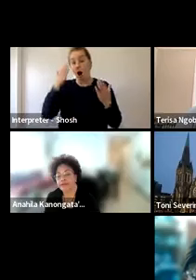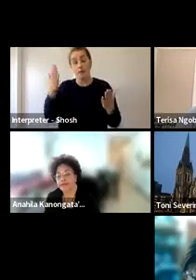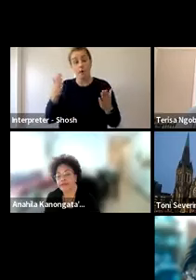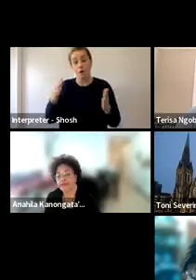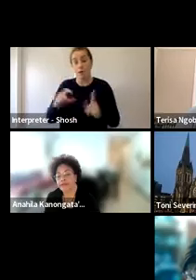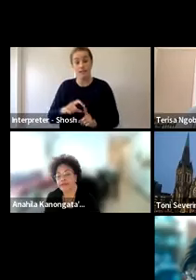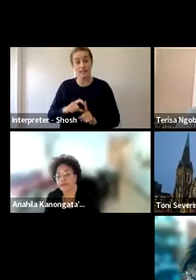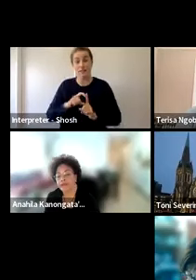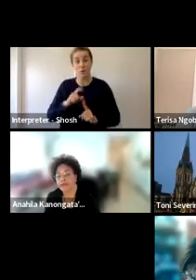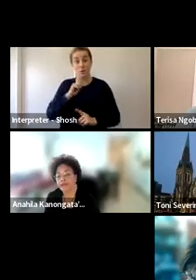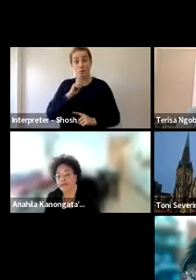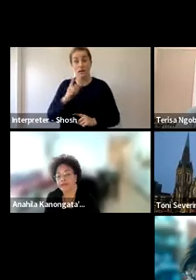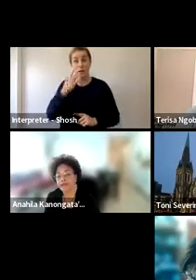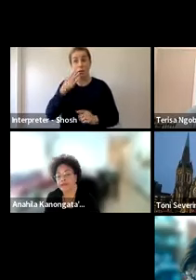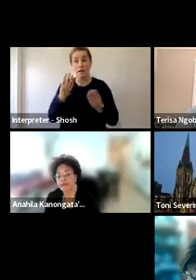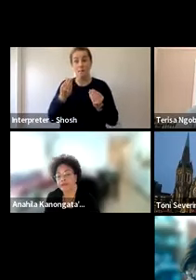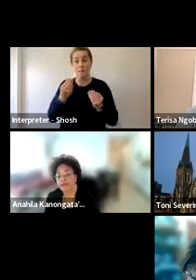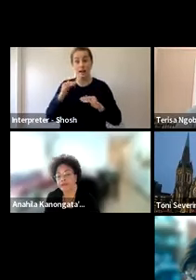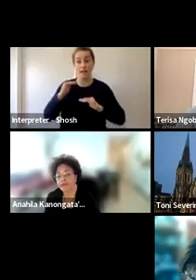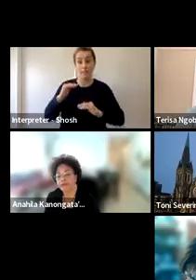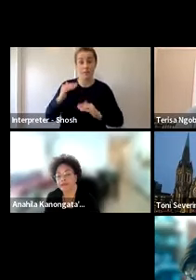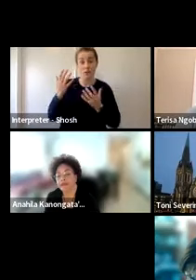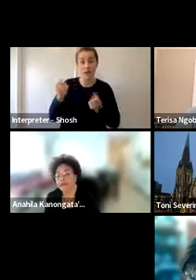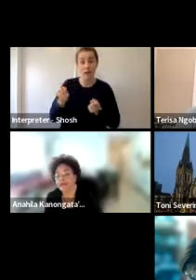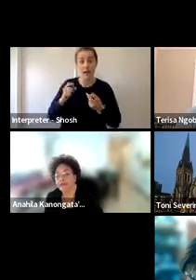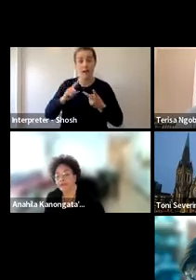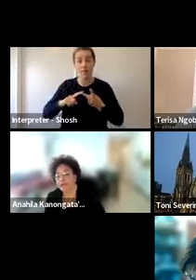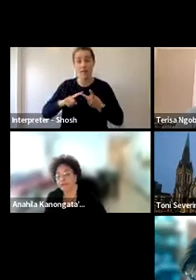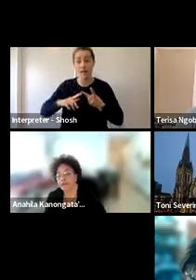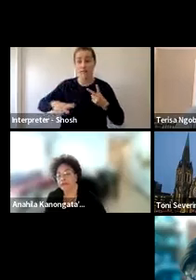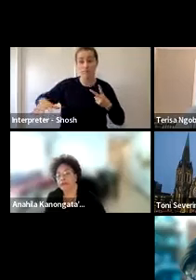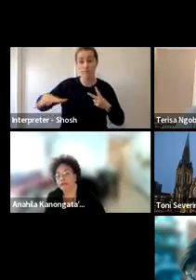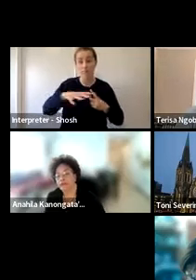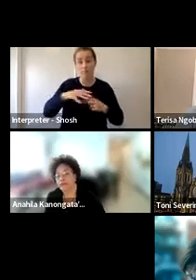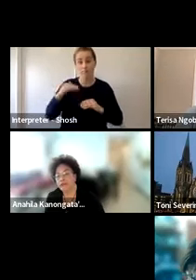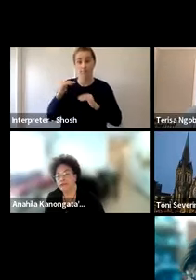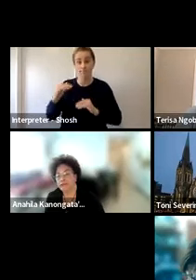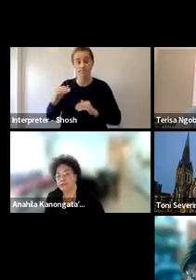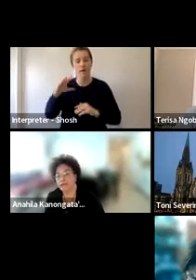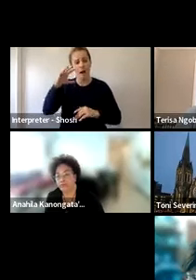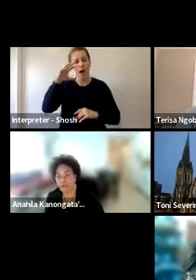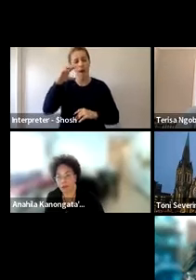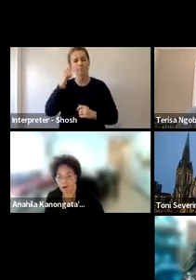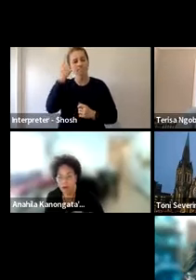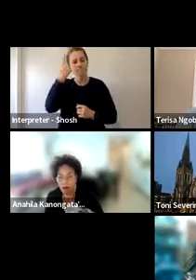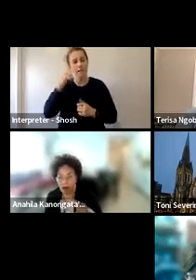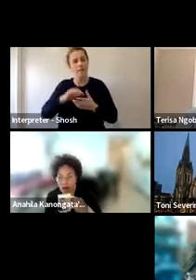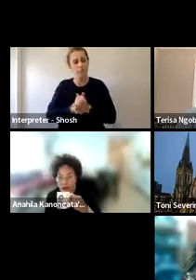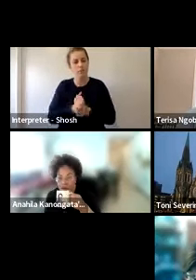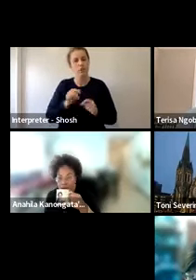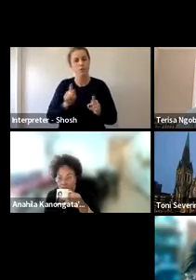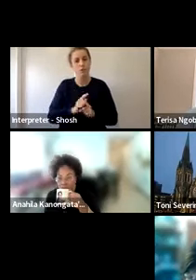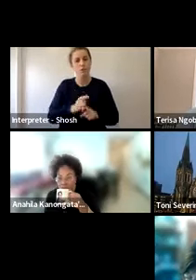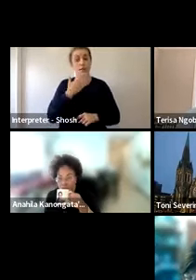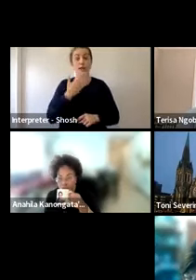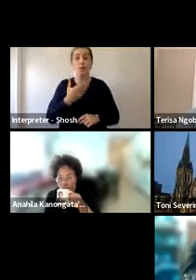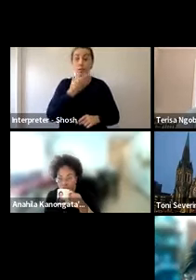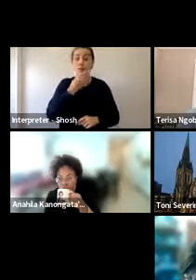difficult when there's money constraints and area constraints. It is difficult, and I appreciate that. Thank you, that's